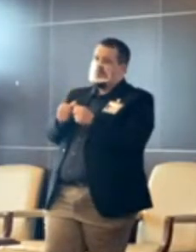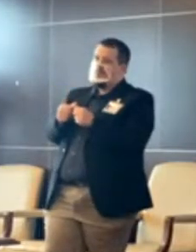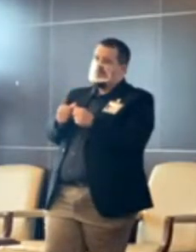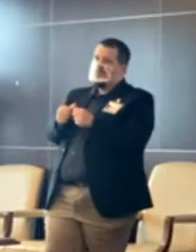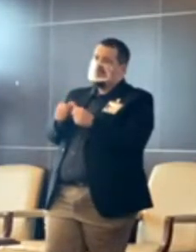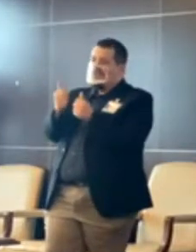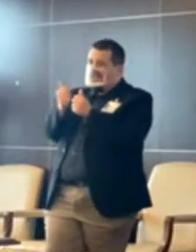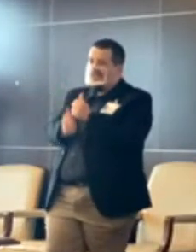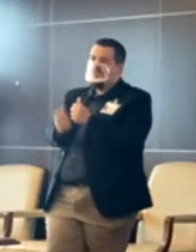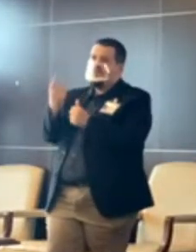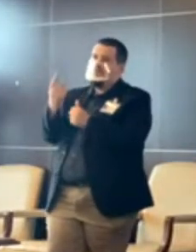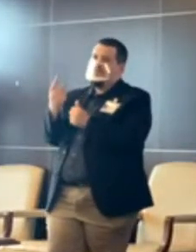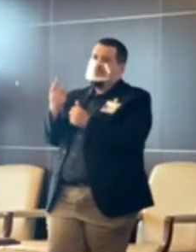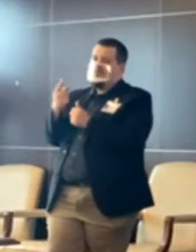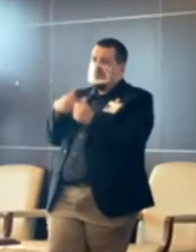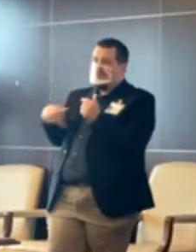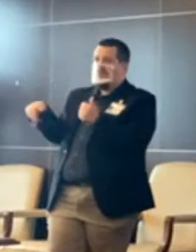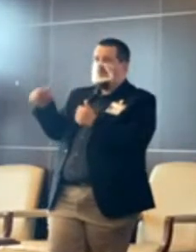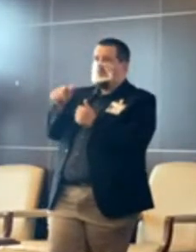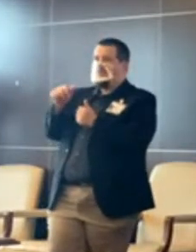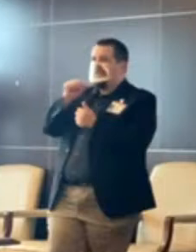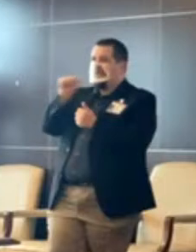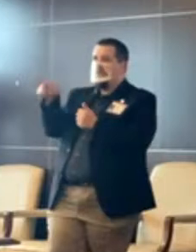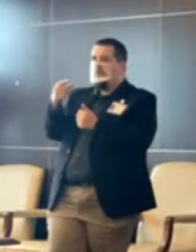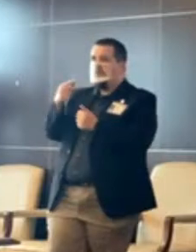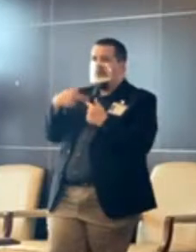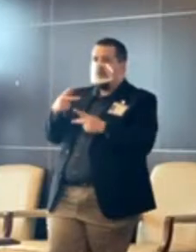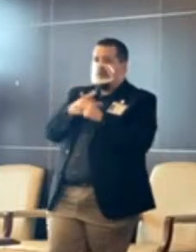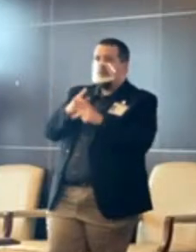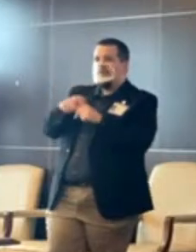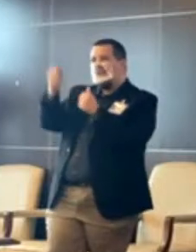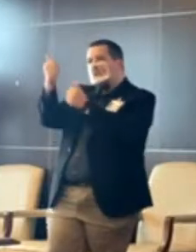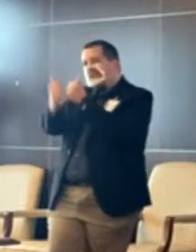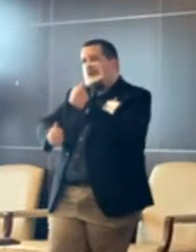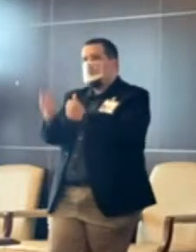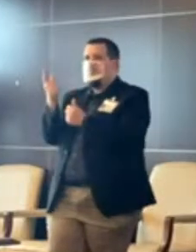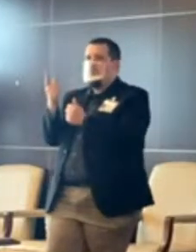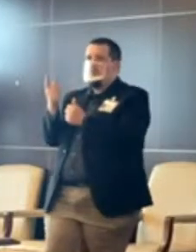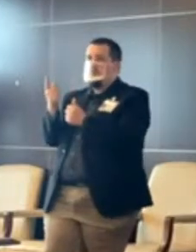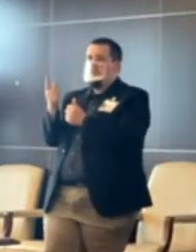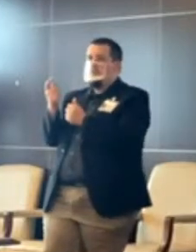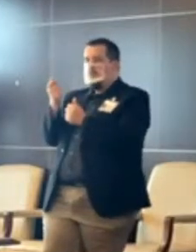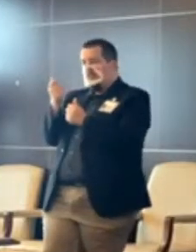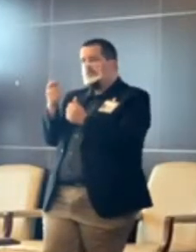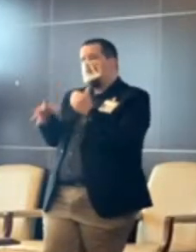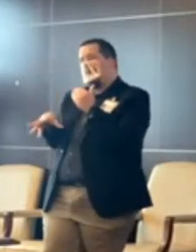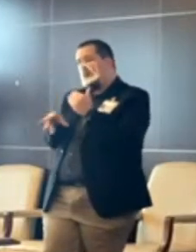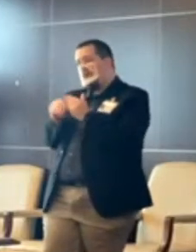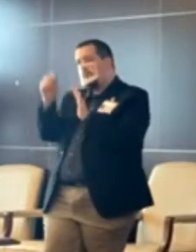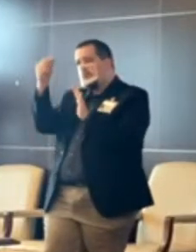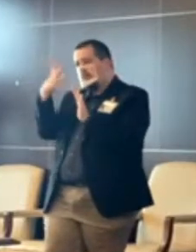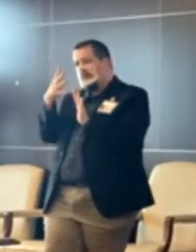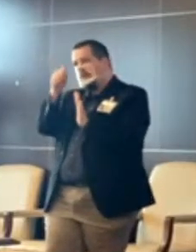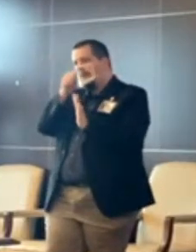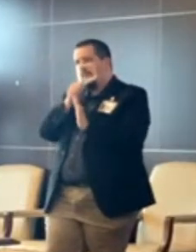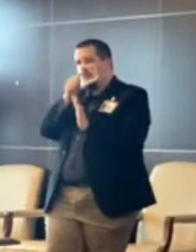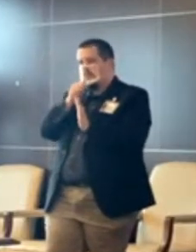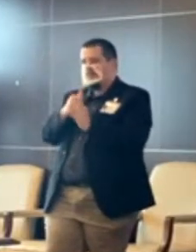treat everyone around you, and not just our healthcare providers, but everyone with a little extra grace and